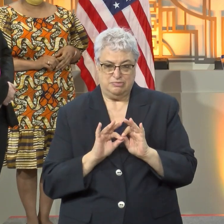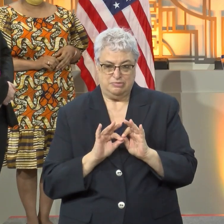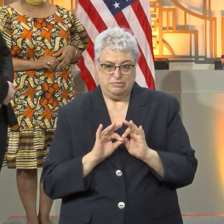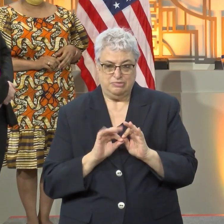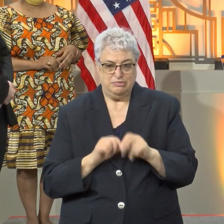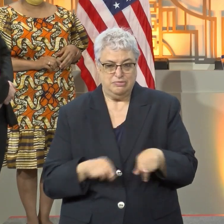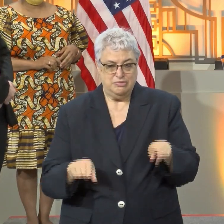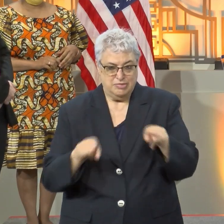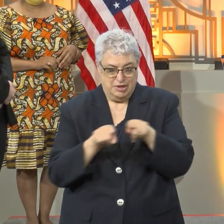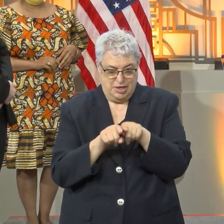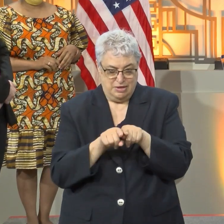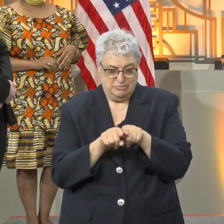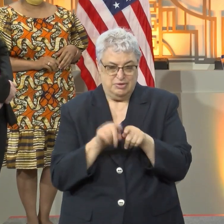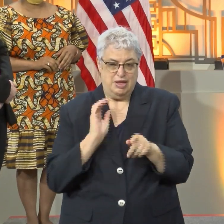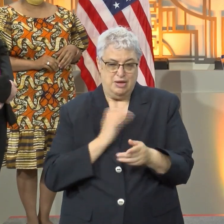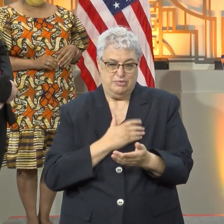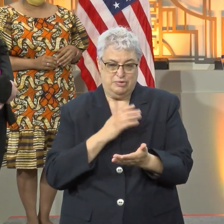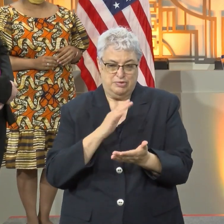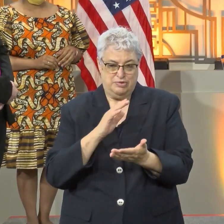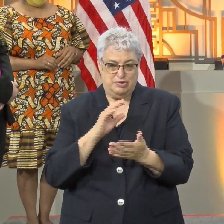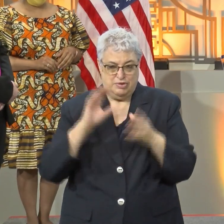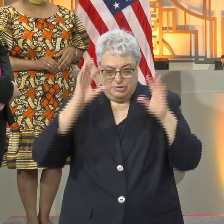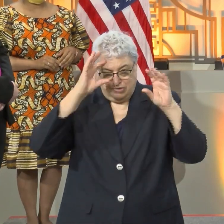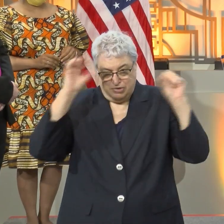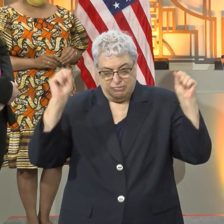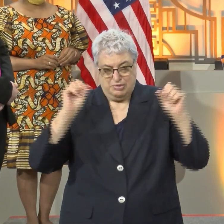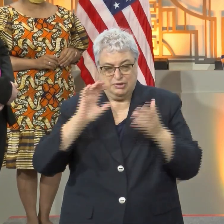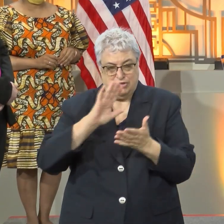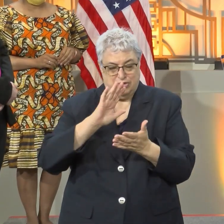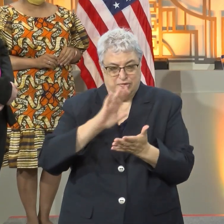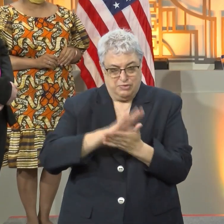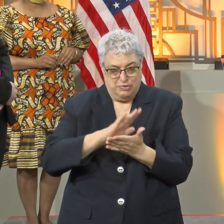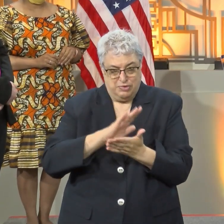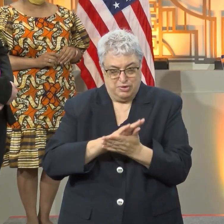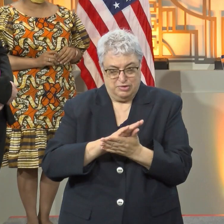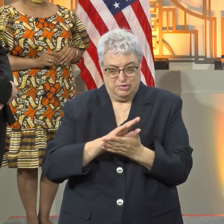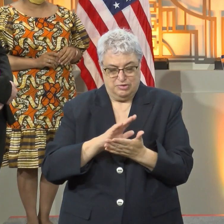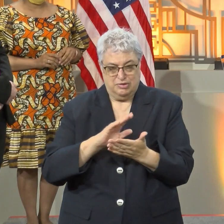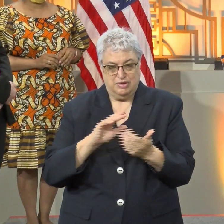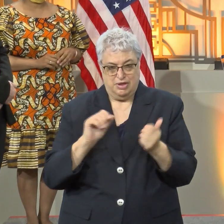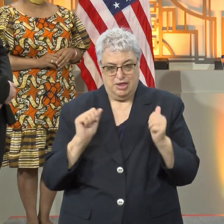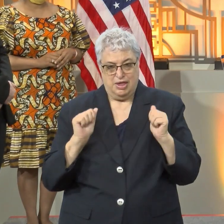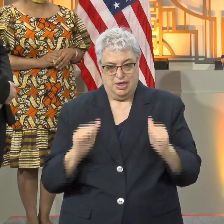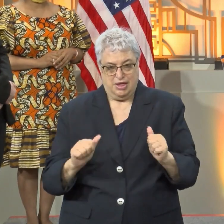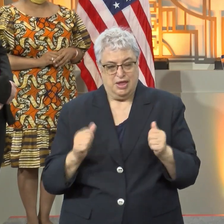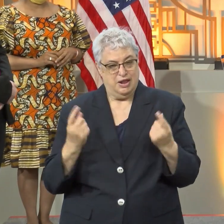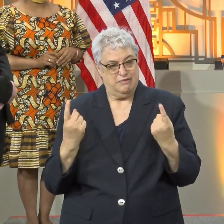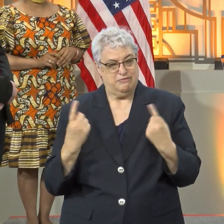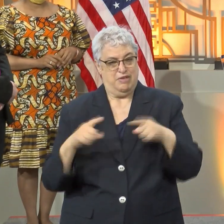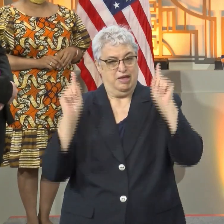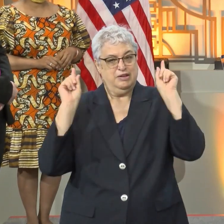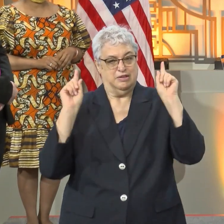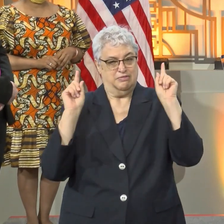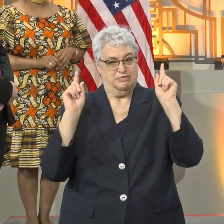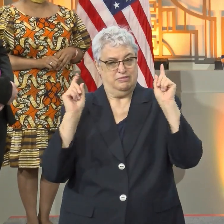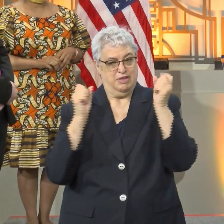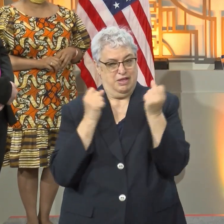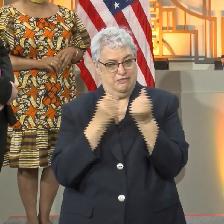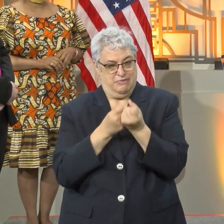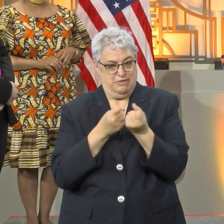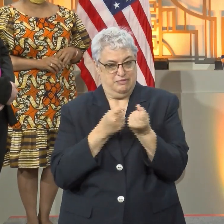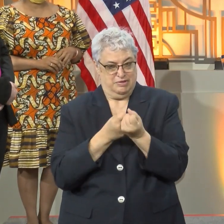same thing, our school board, our superintendents and school boards, they can be effective, meaningful